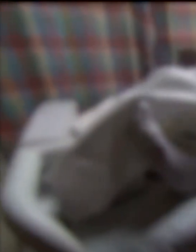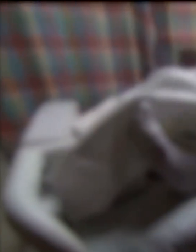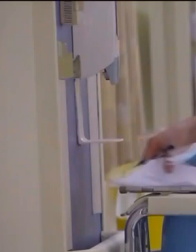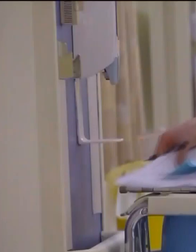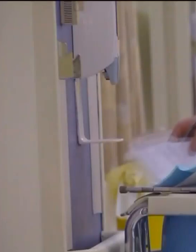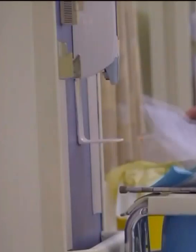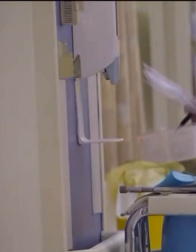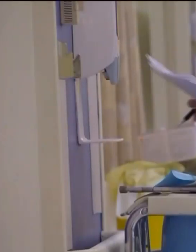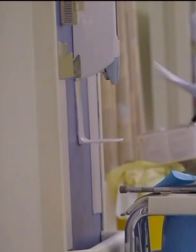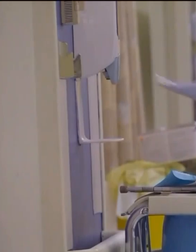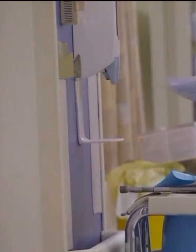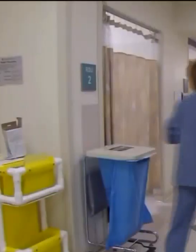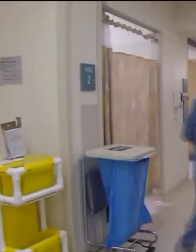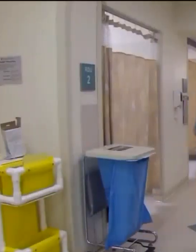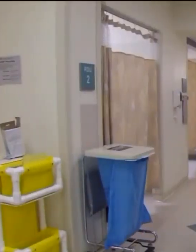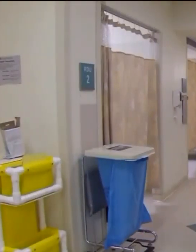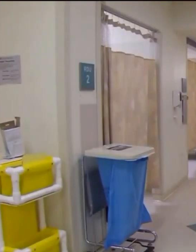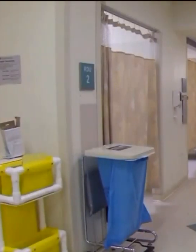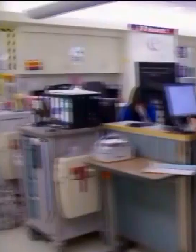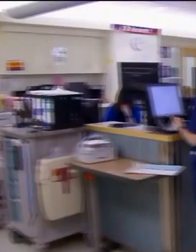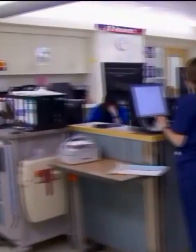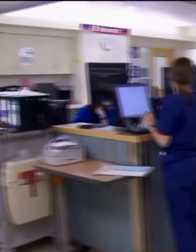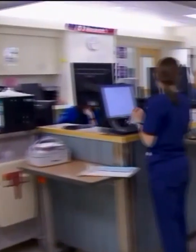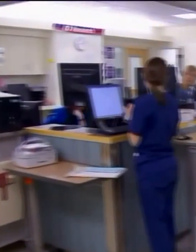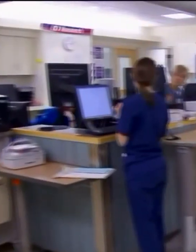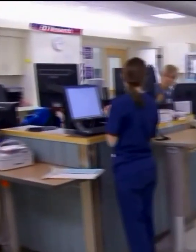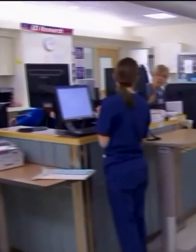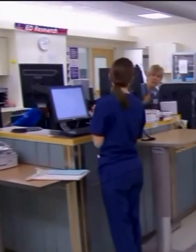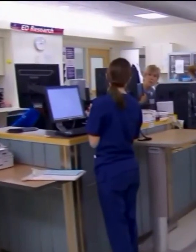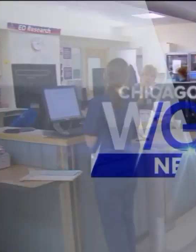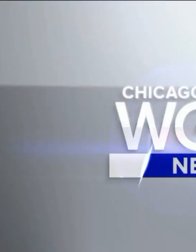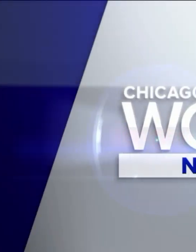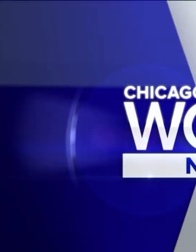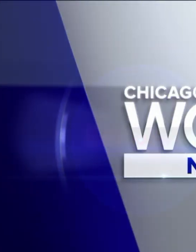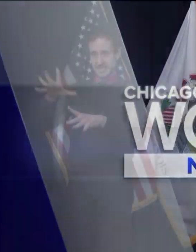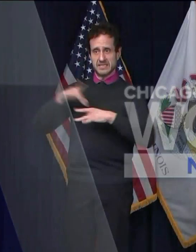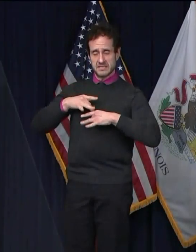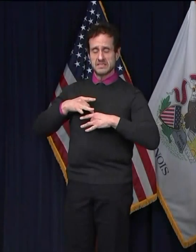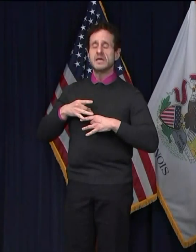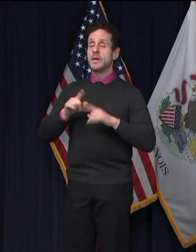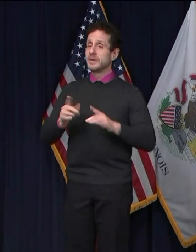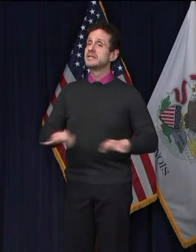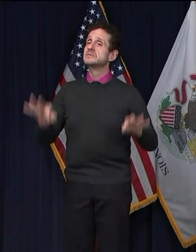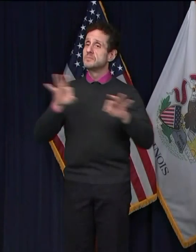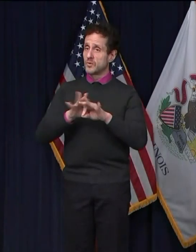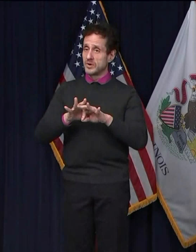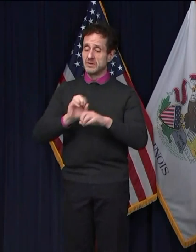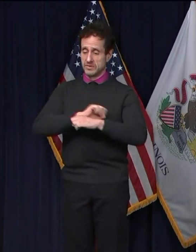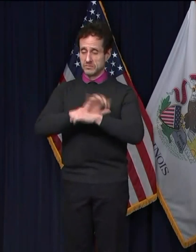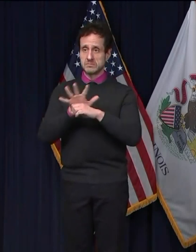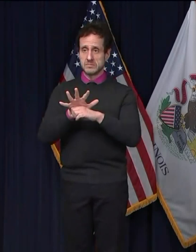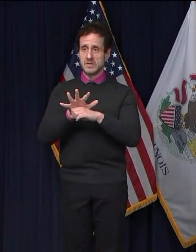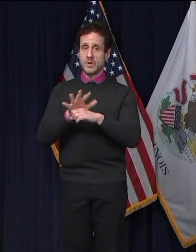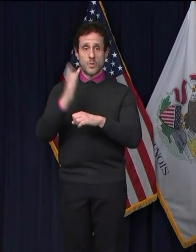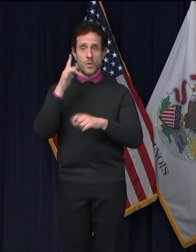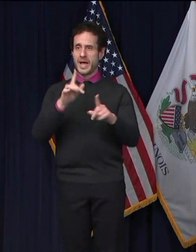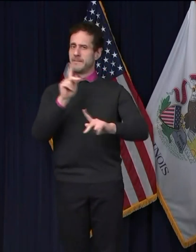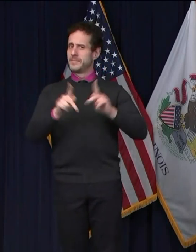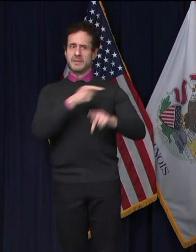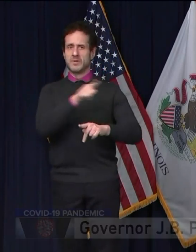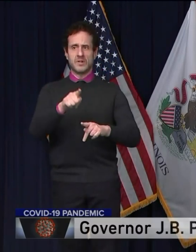wants to ensure there are enough beds to care for the sick. Because of the lack of immunity in our